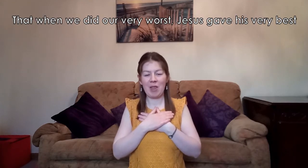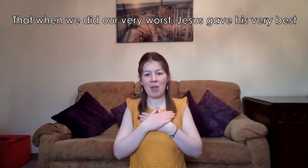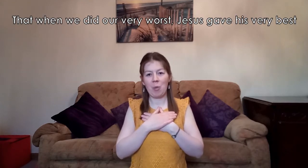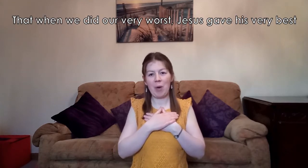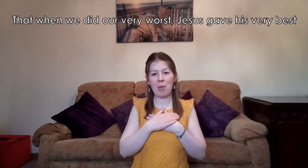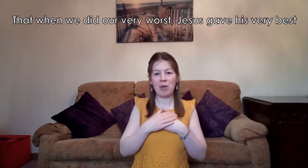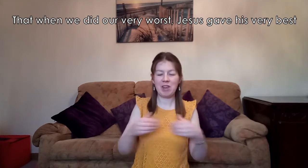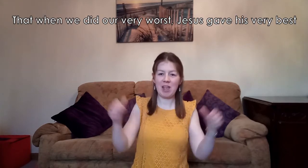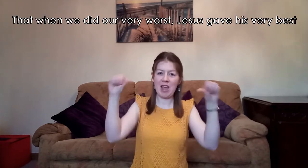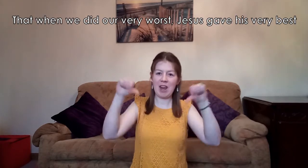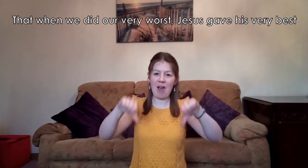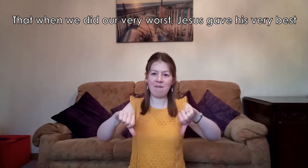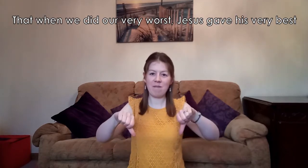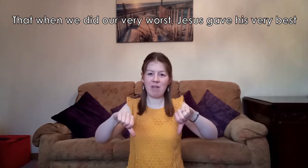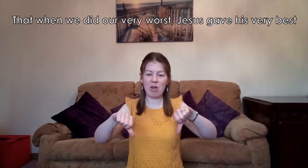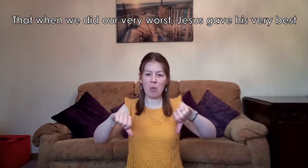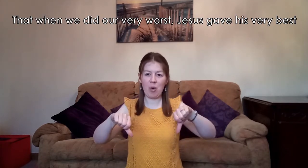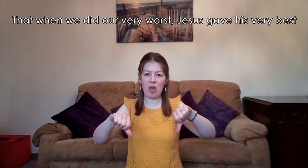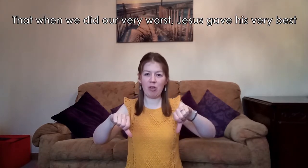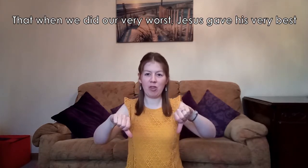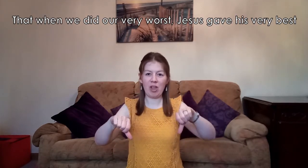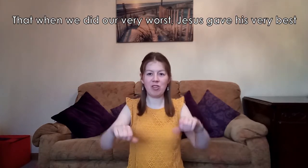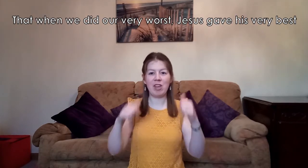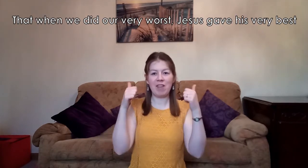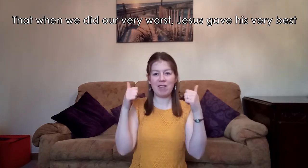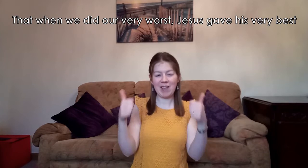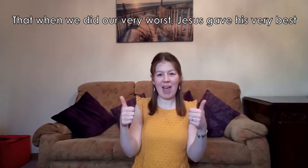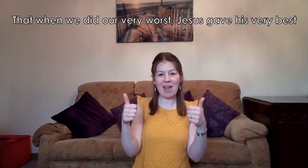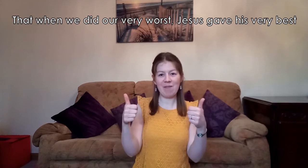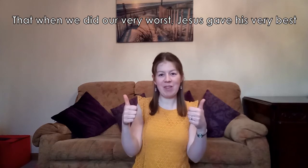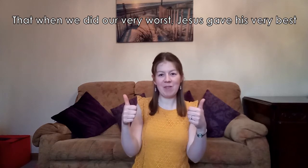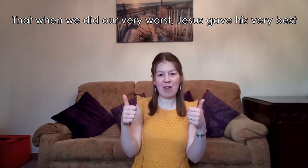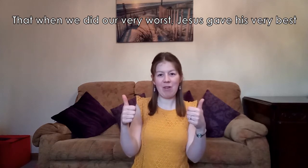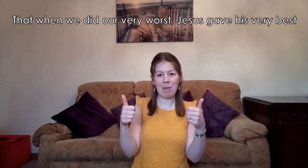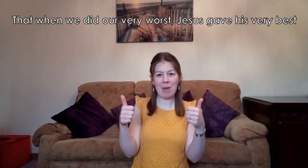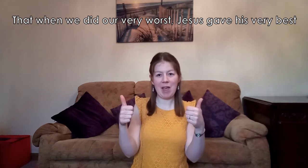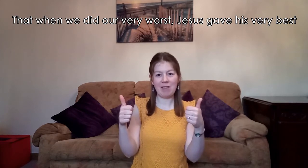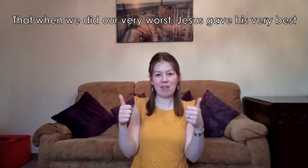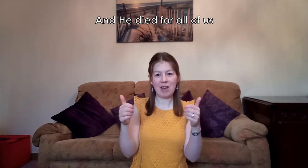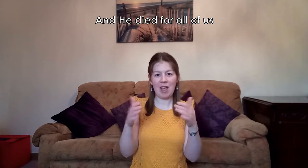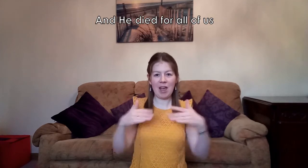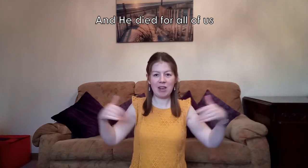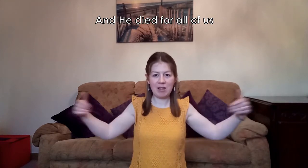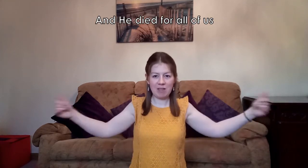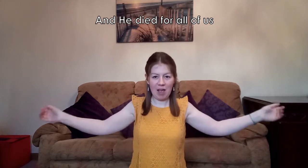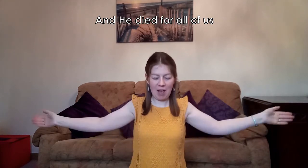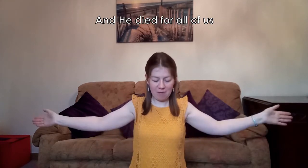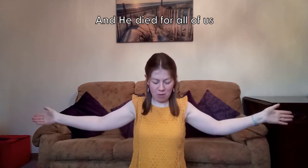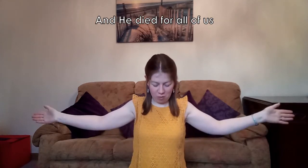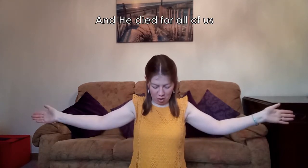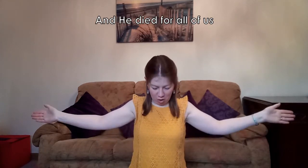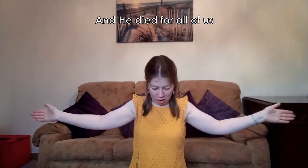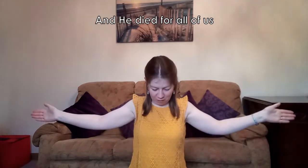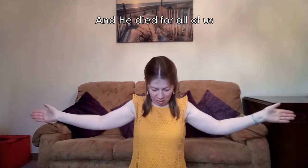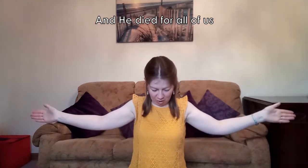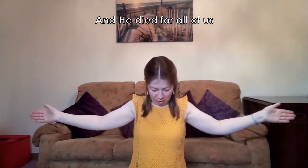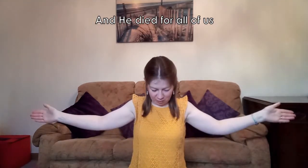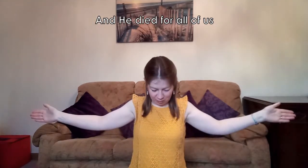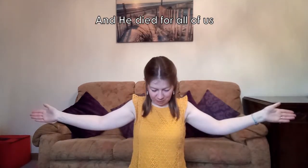that when we did our very worst, Jesus gave his very best, and he died for all of us.